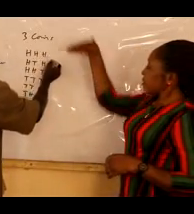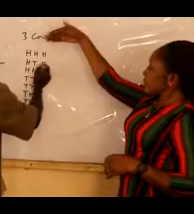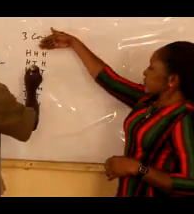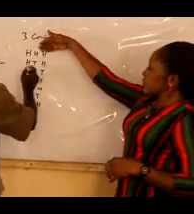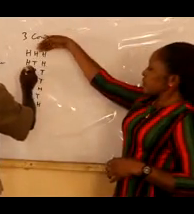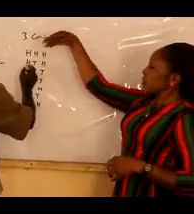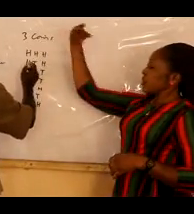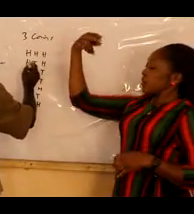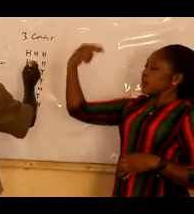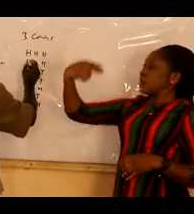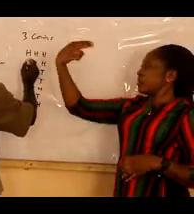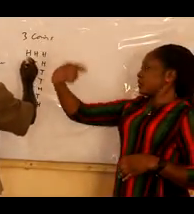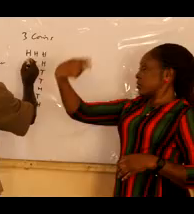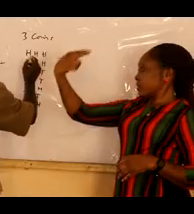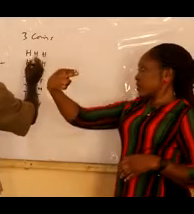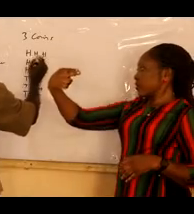tail.